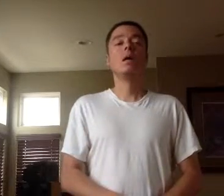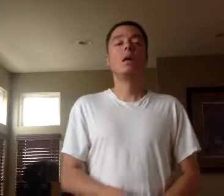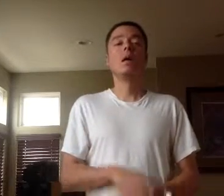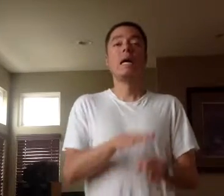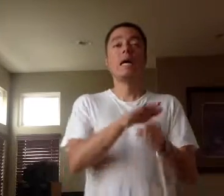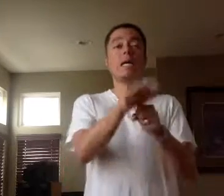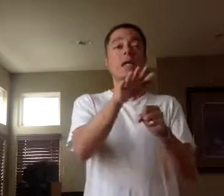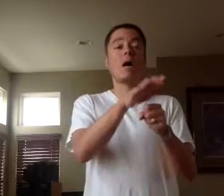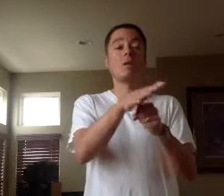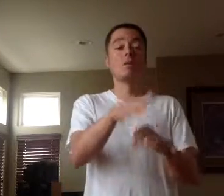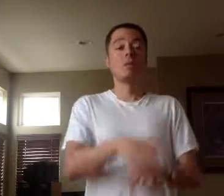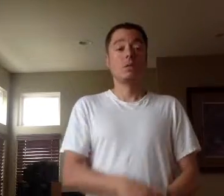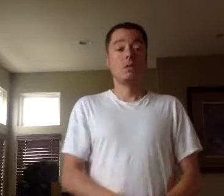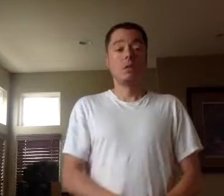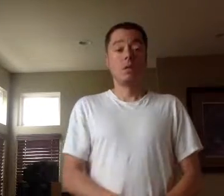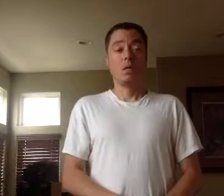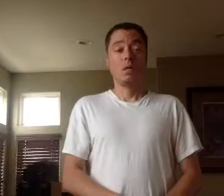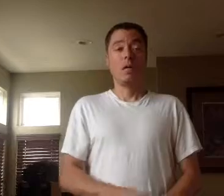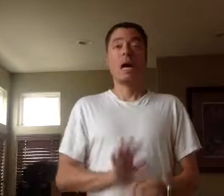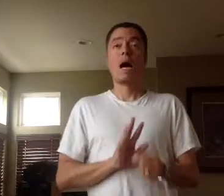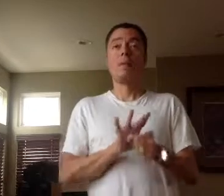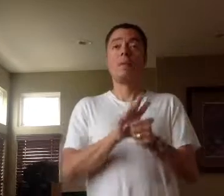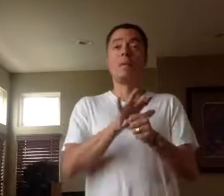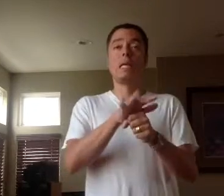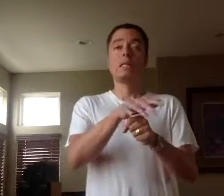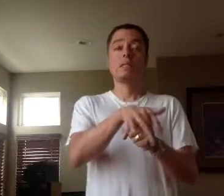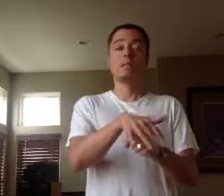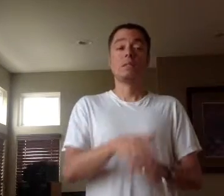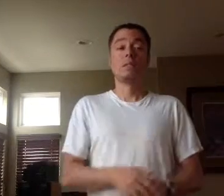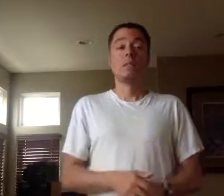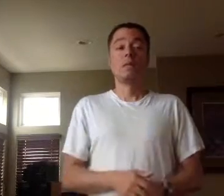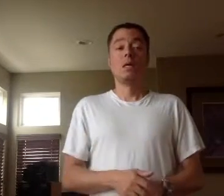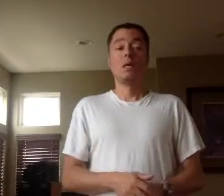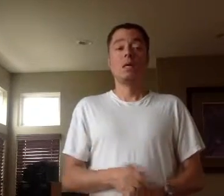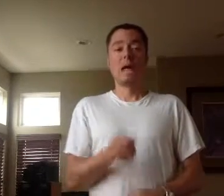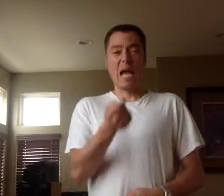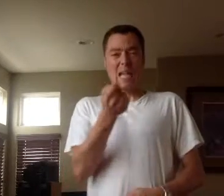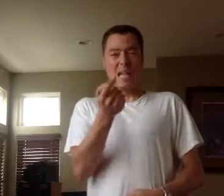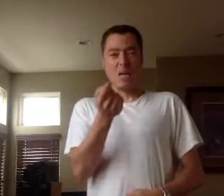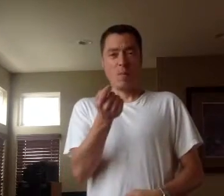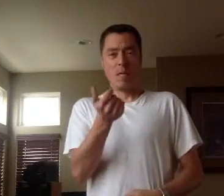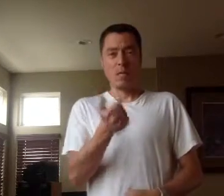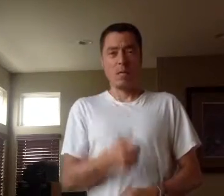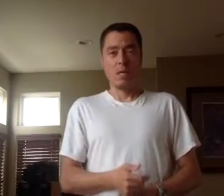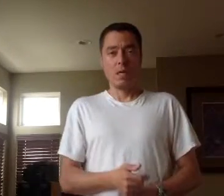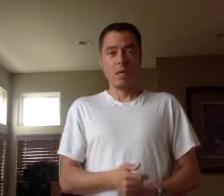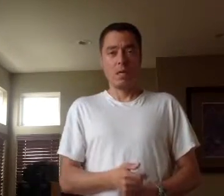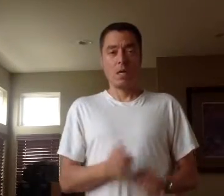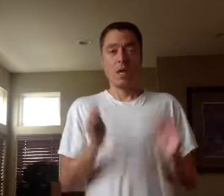enough, plenty, a little bit, small,